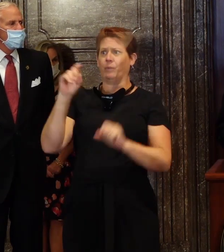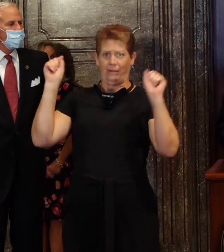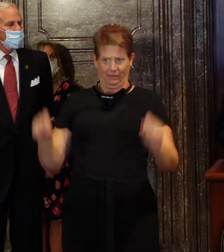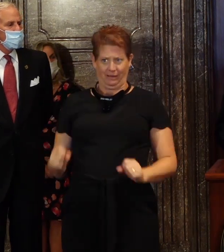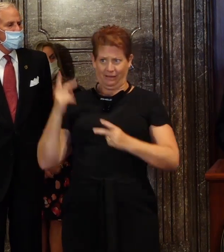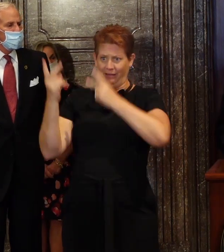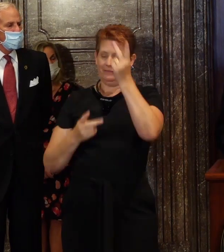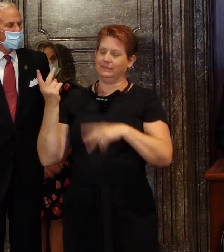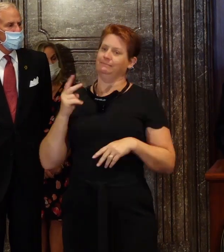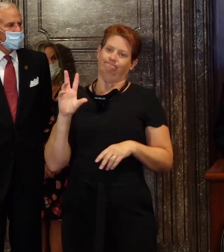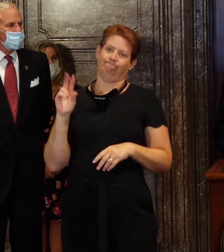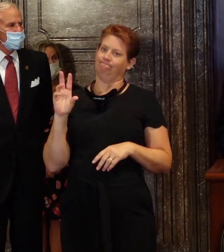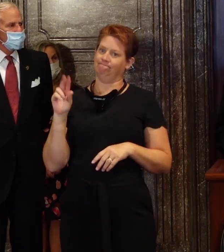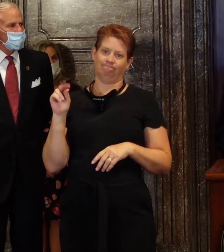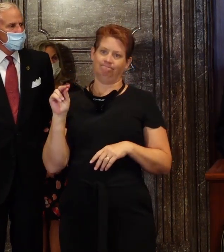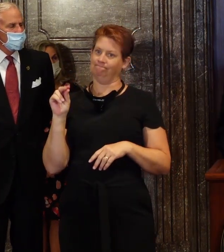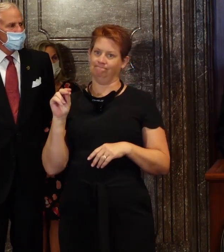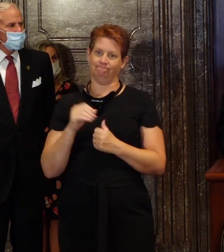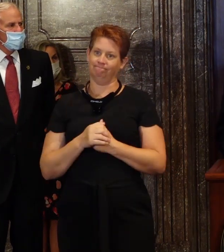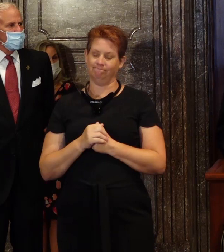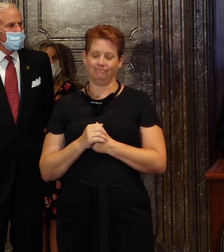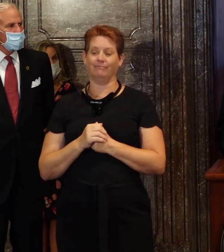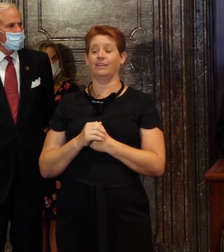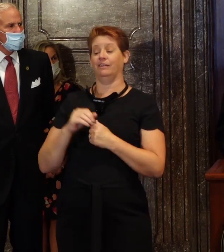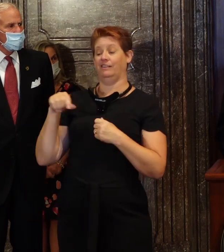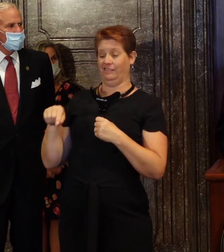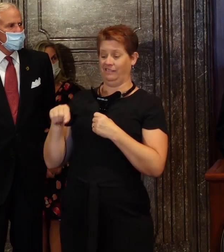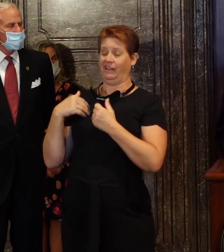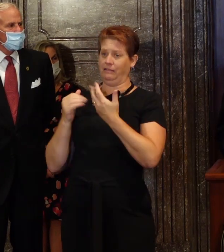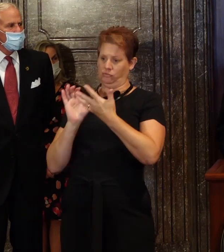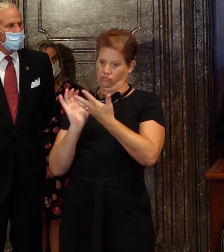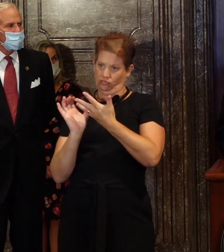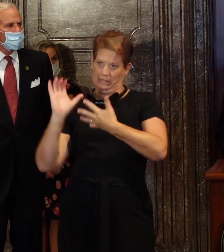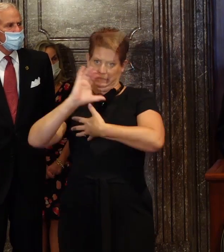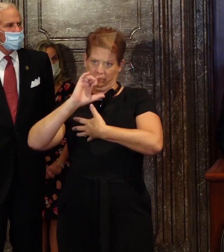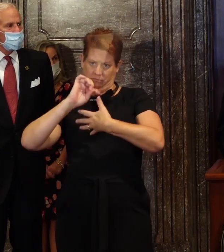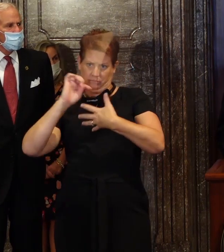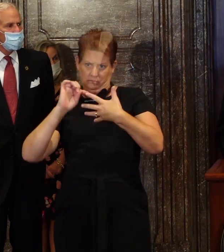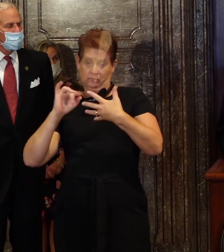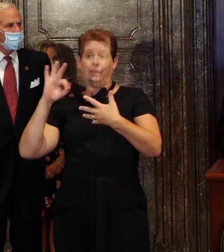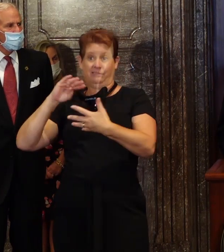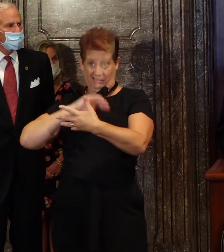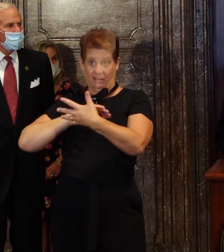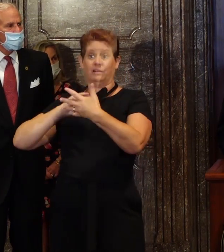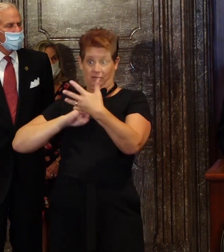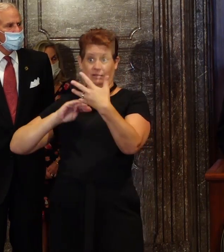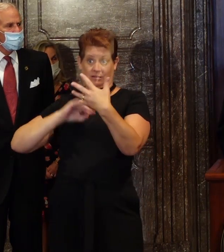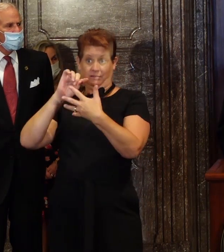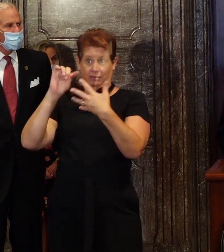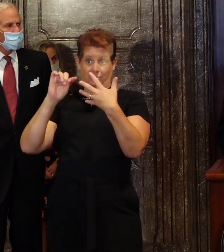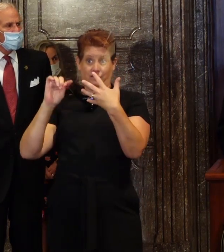These guidelines provide carefully developed criteria that, if met, can allow a facility